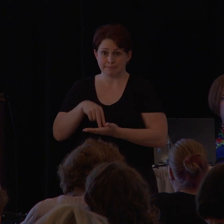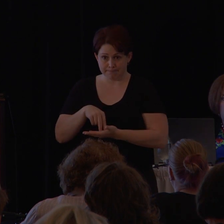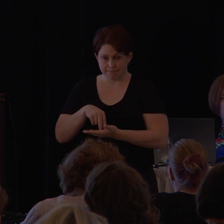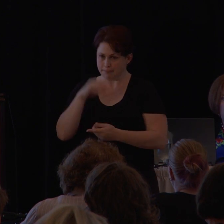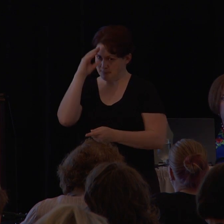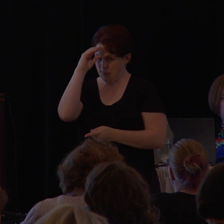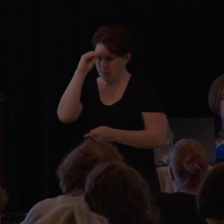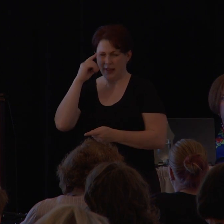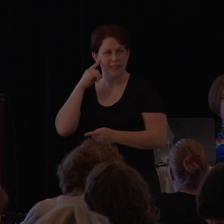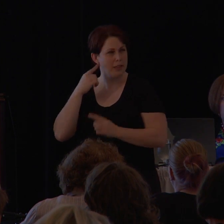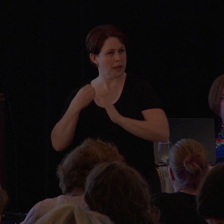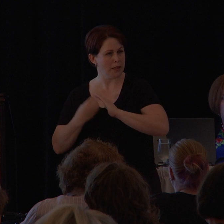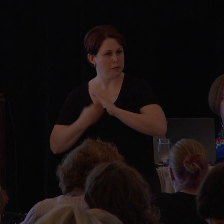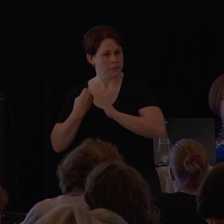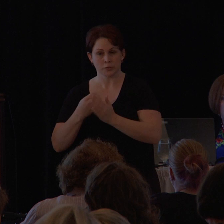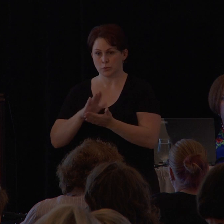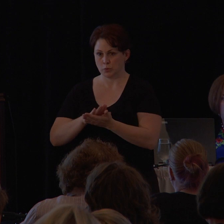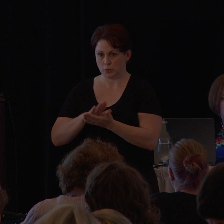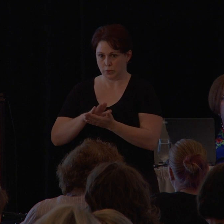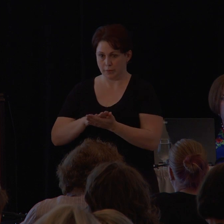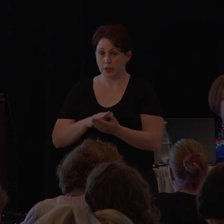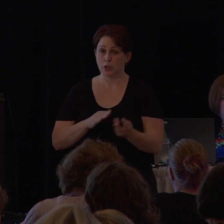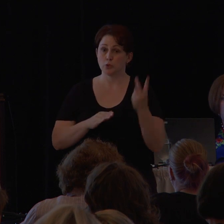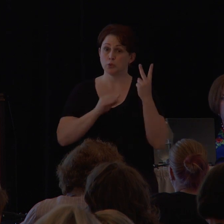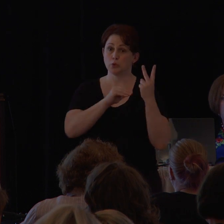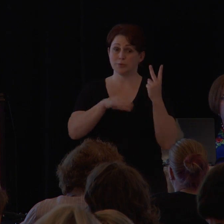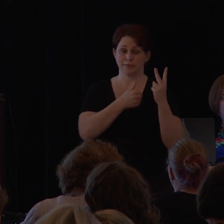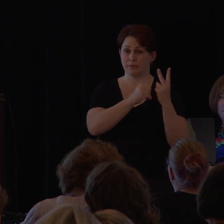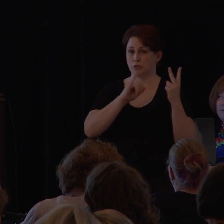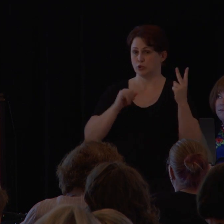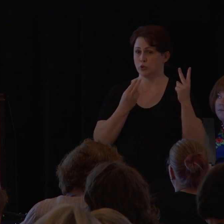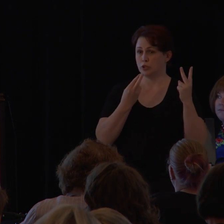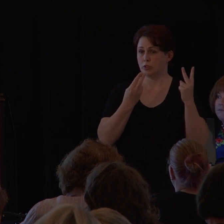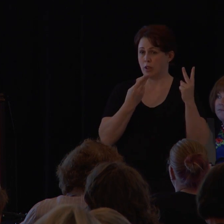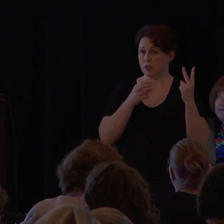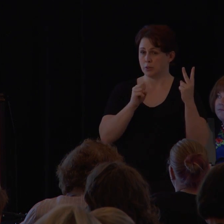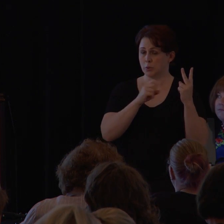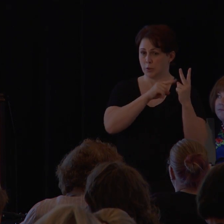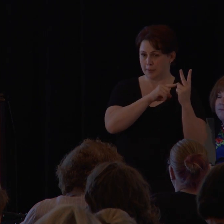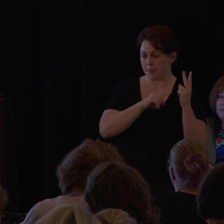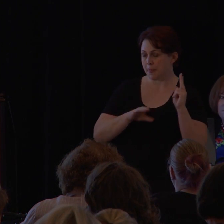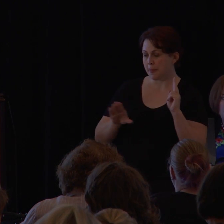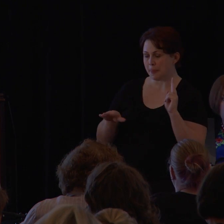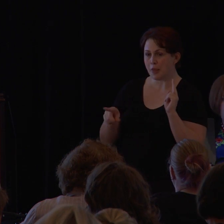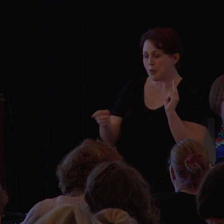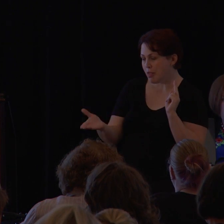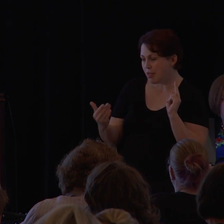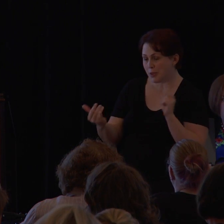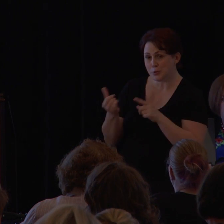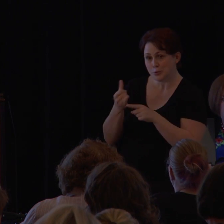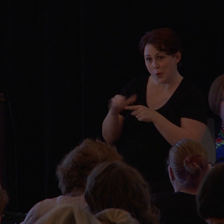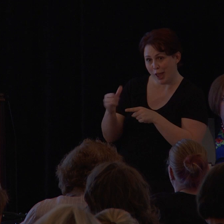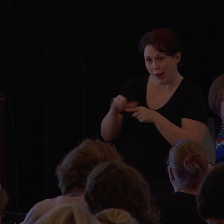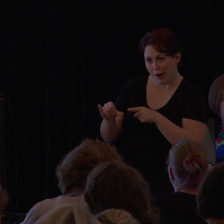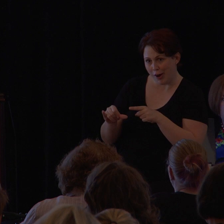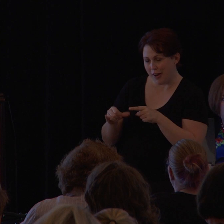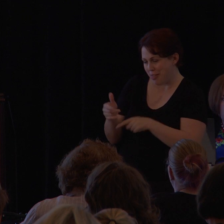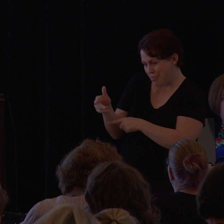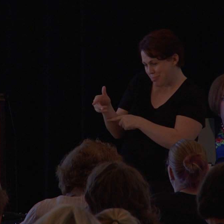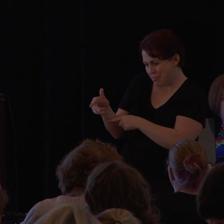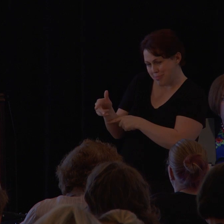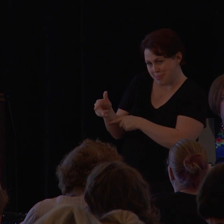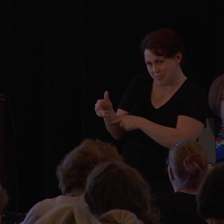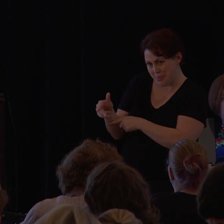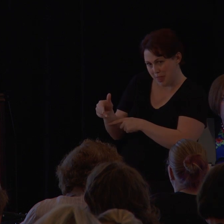was in elementary, I think, and two junior high students talked him into swearing and videotaped him